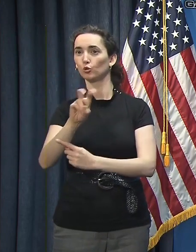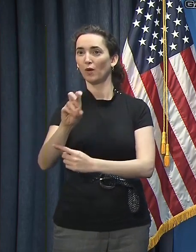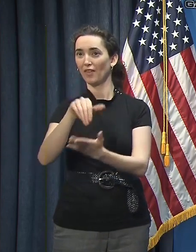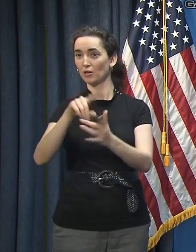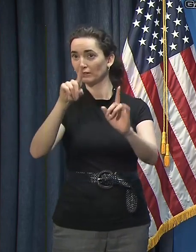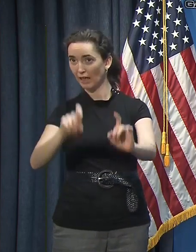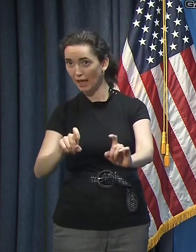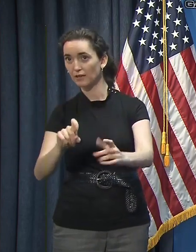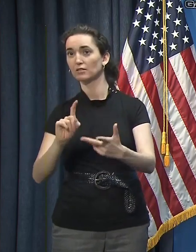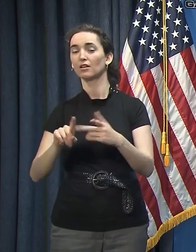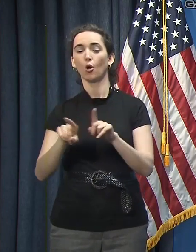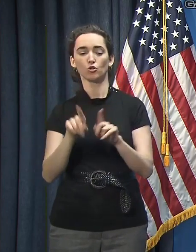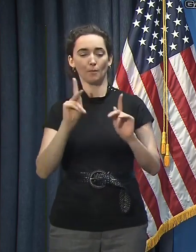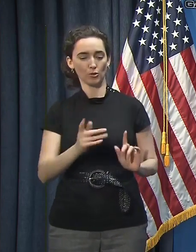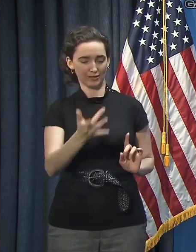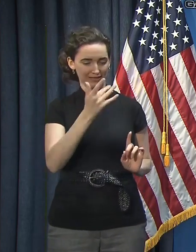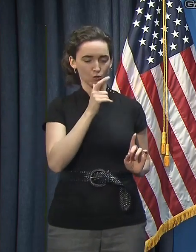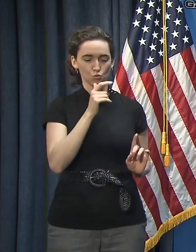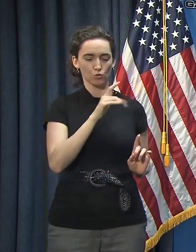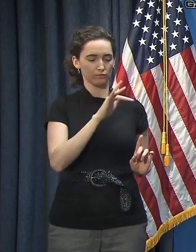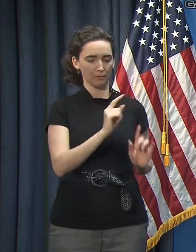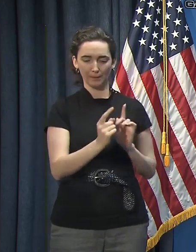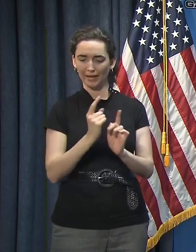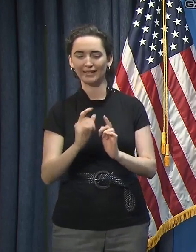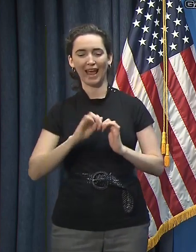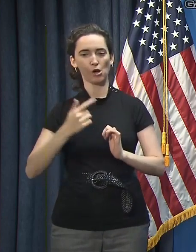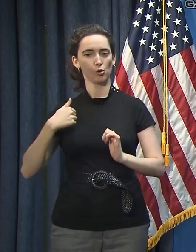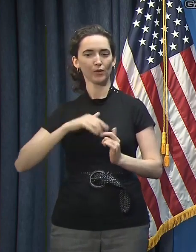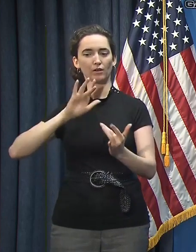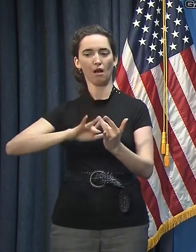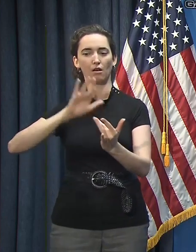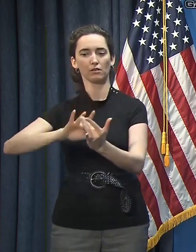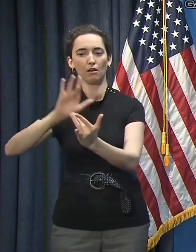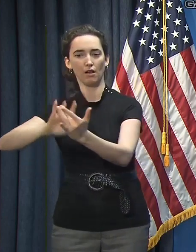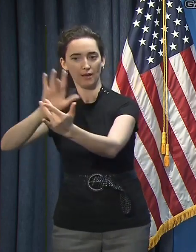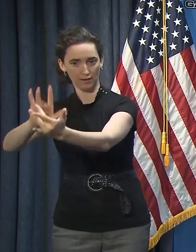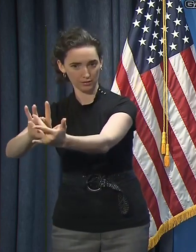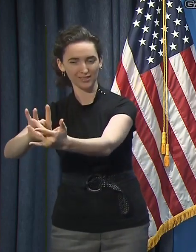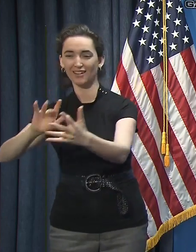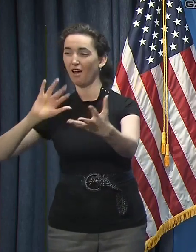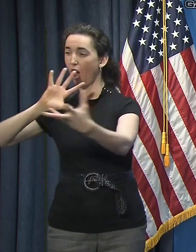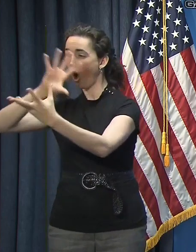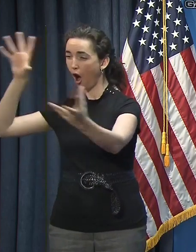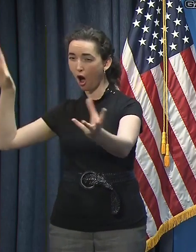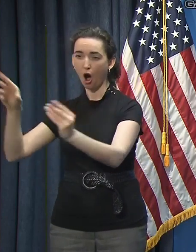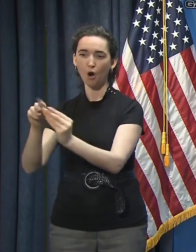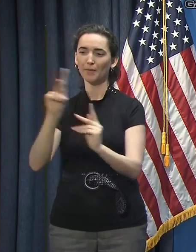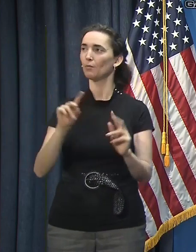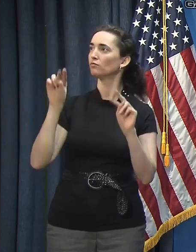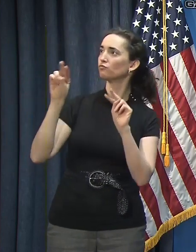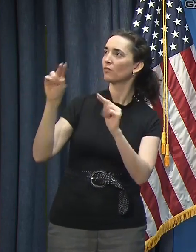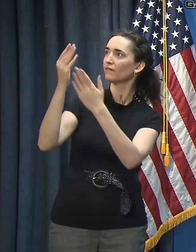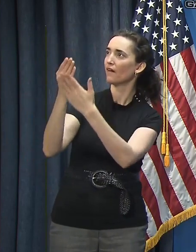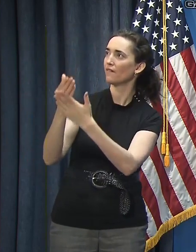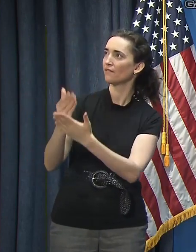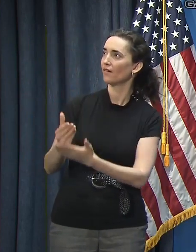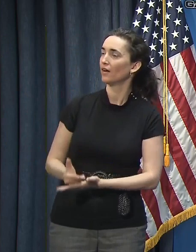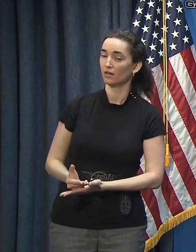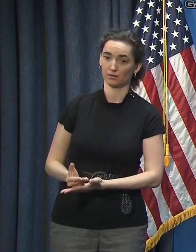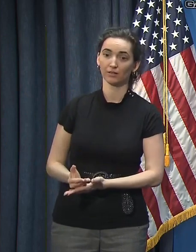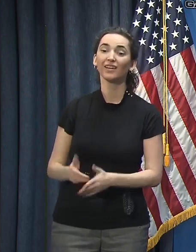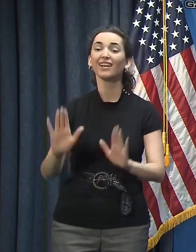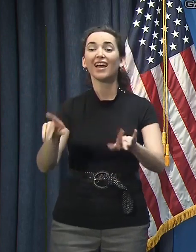the contact tracing capacity. And all of that work together, and also knowing that Louisiana